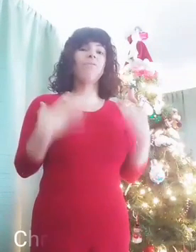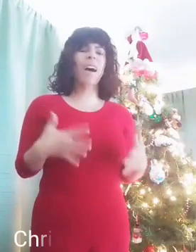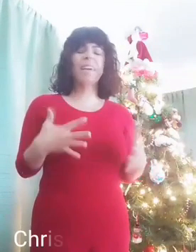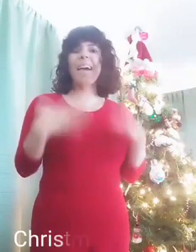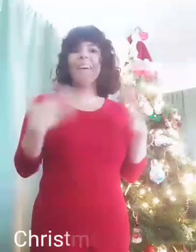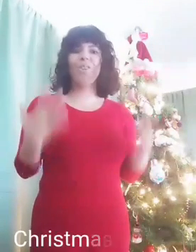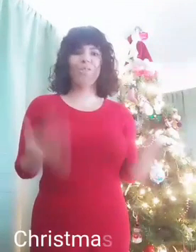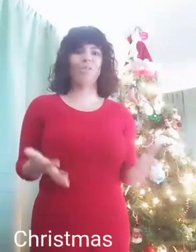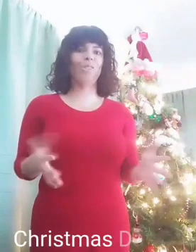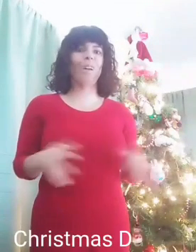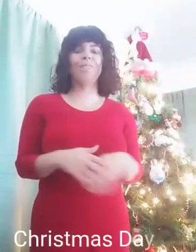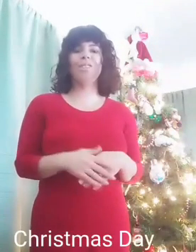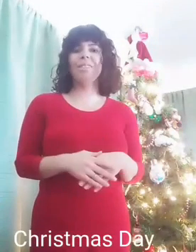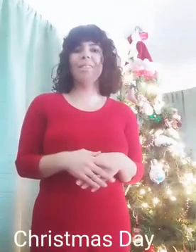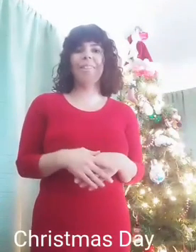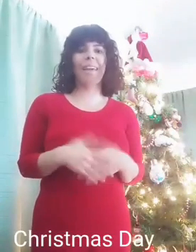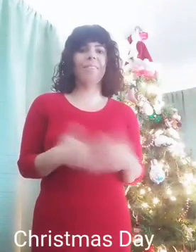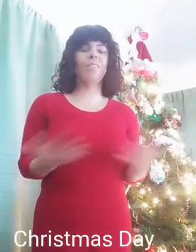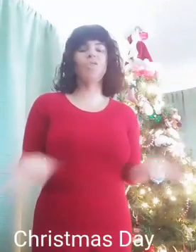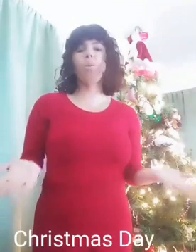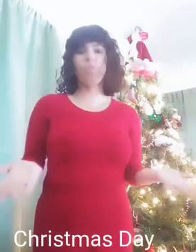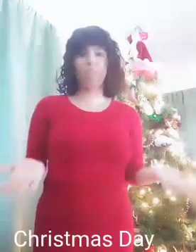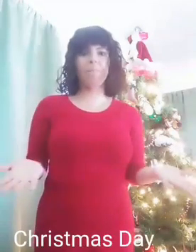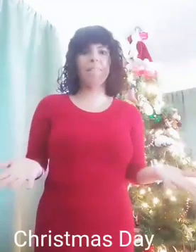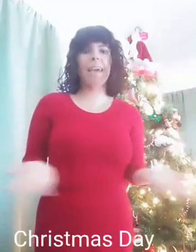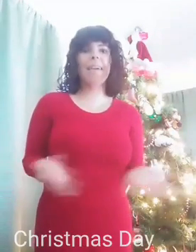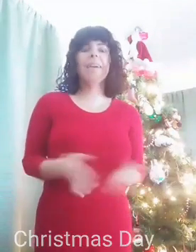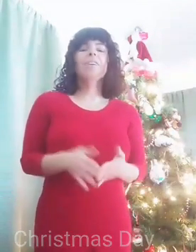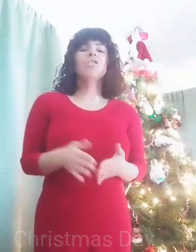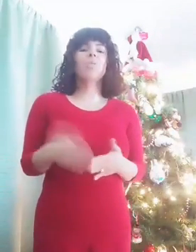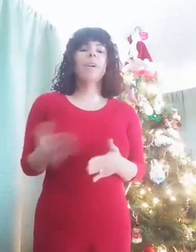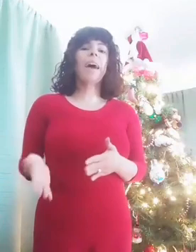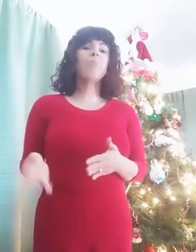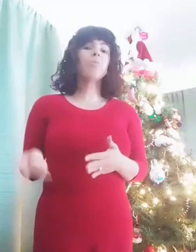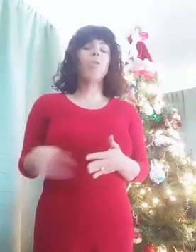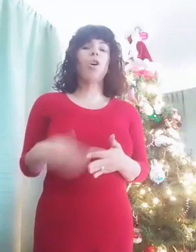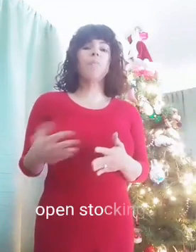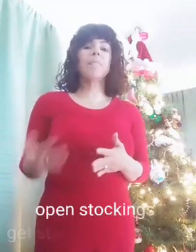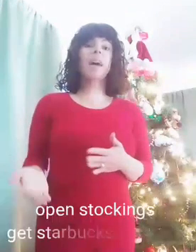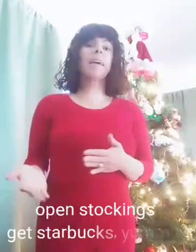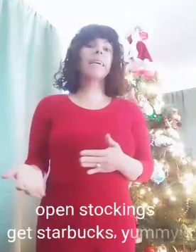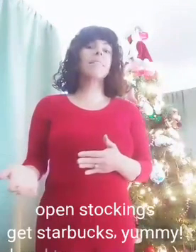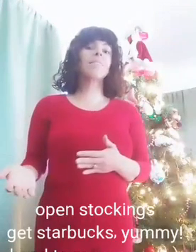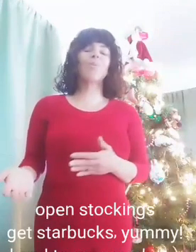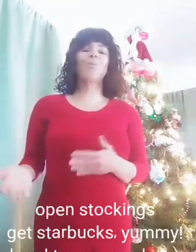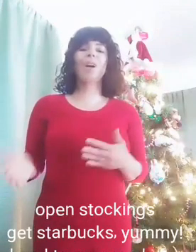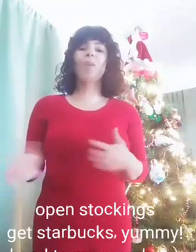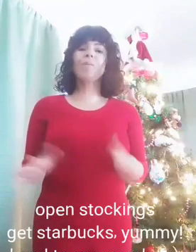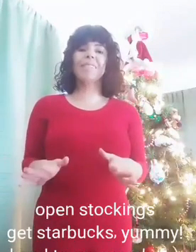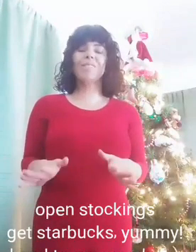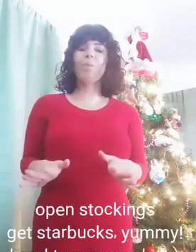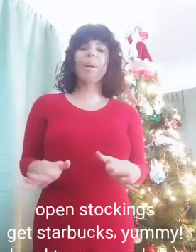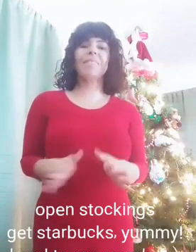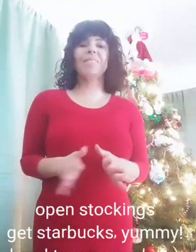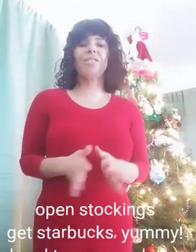fun and cultural and just like the normal Christmas Day so we'll get up we'll open stockings we always get Starbucks it's a